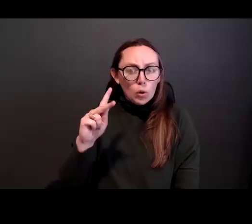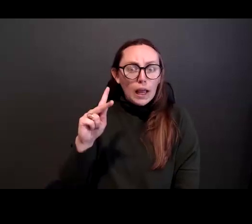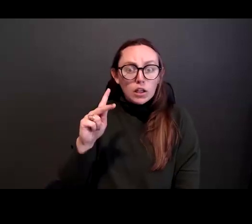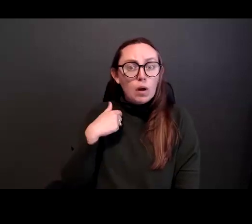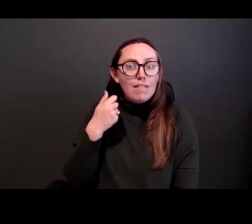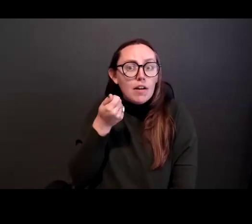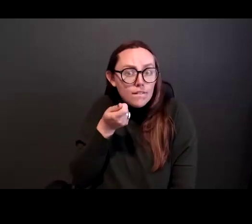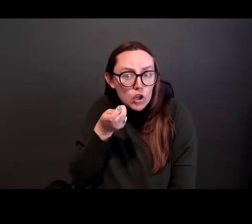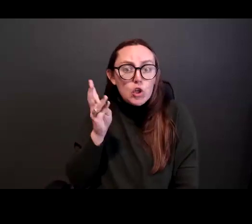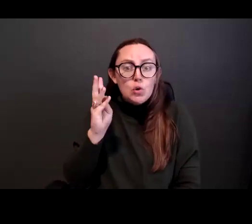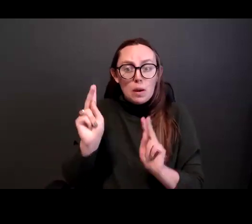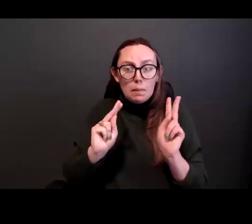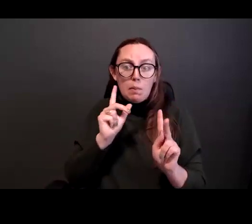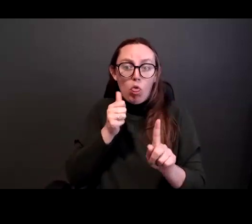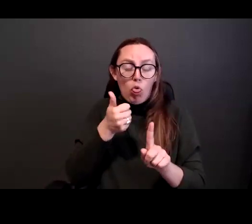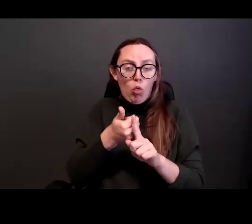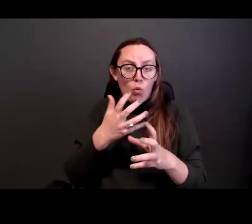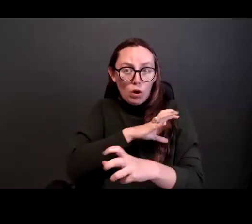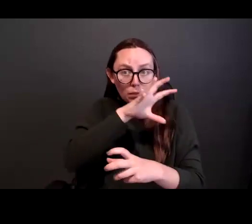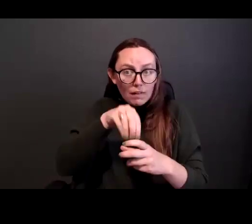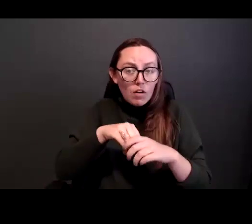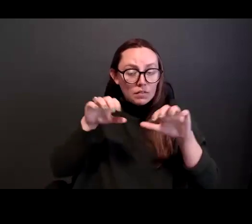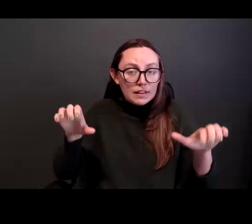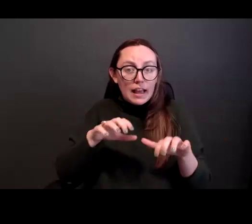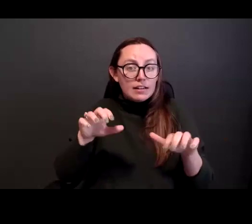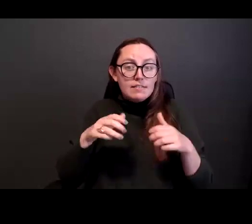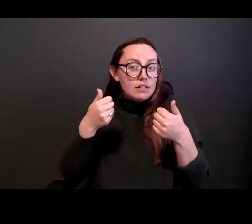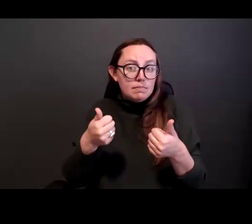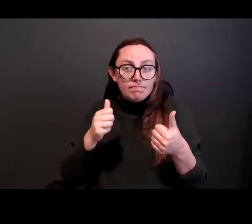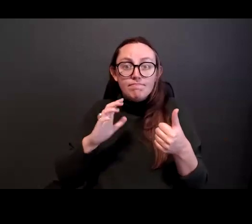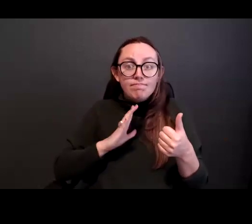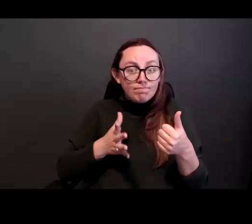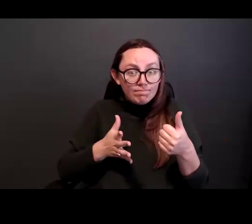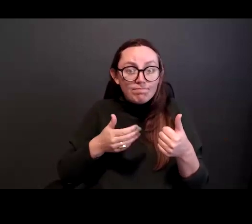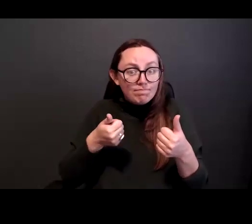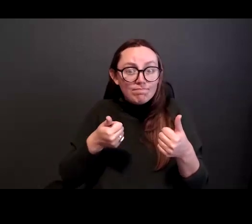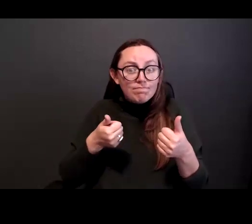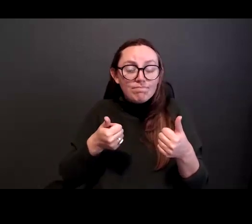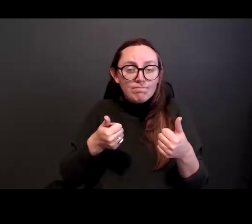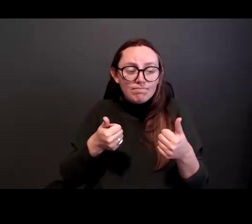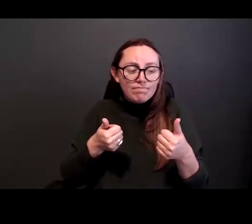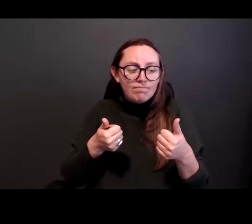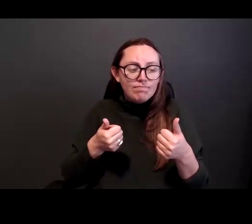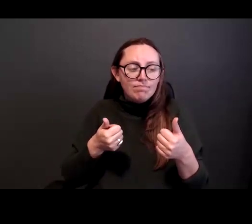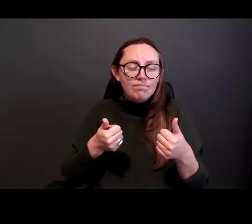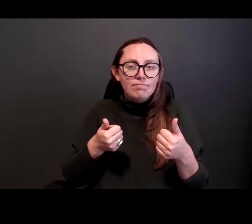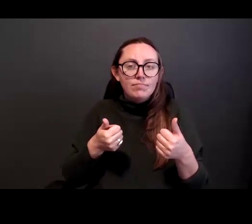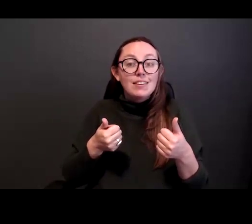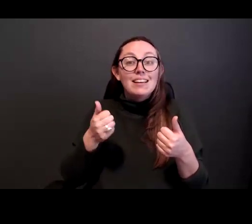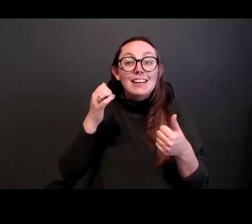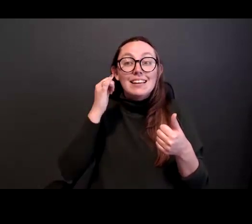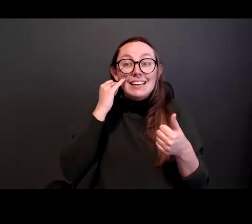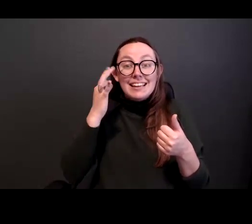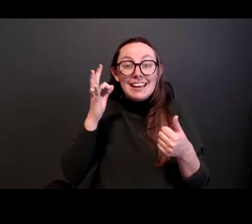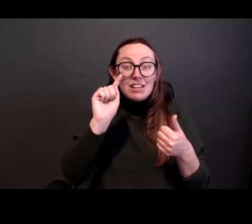a few folks who want to do this, and that's fine. If you aren't participating,